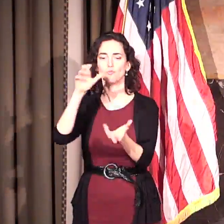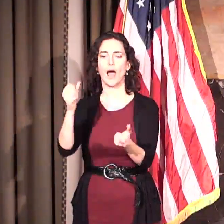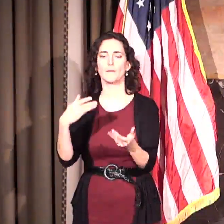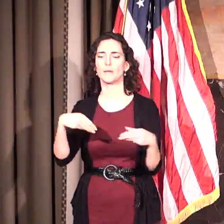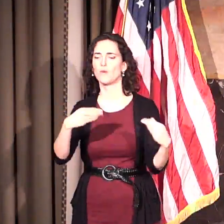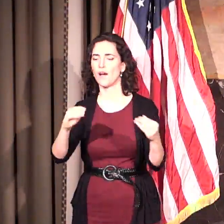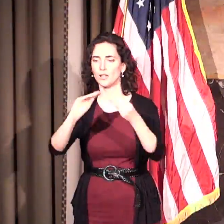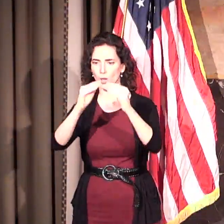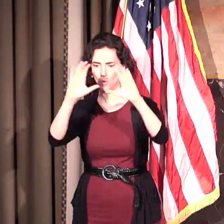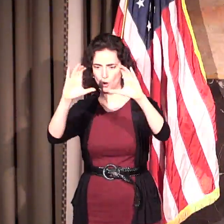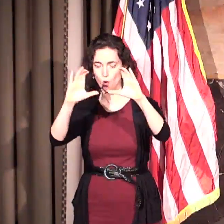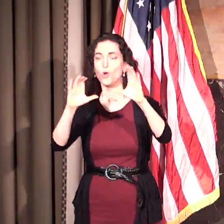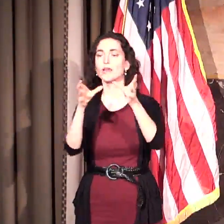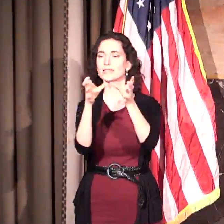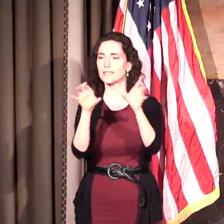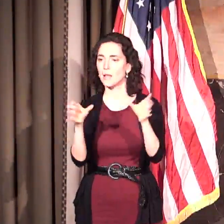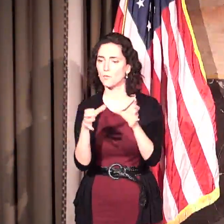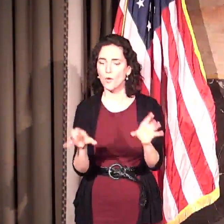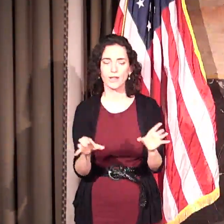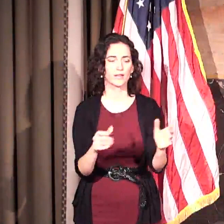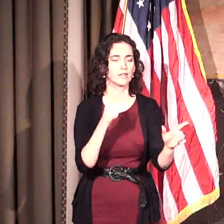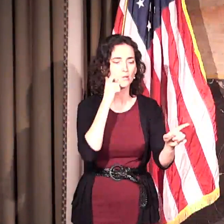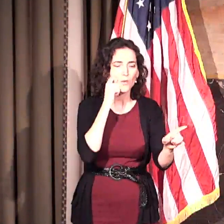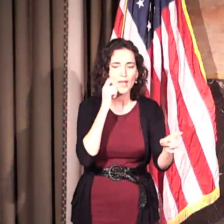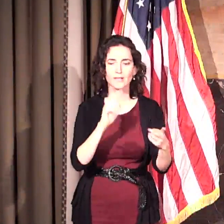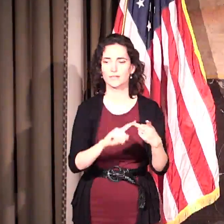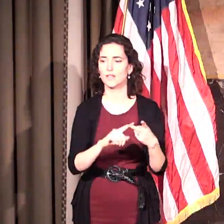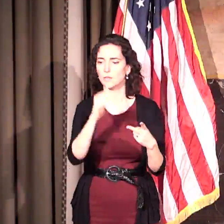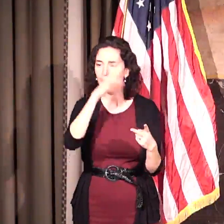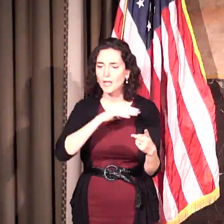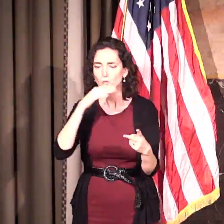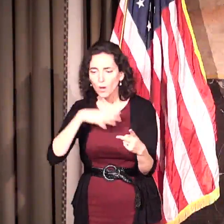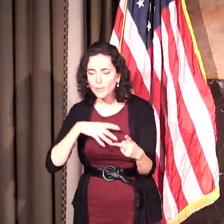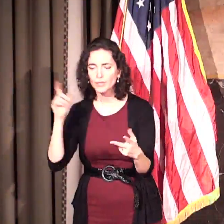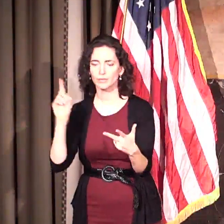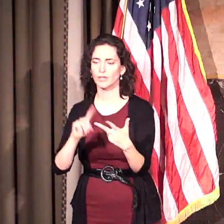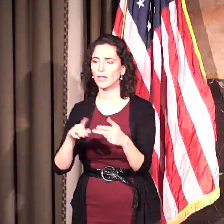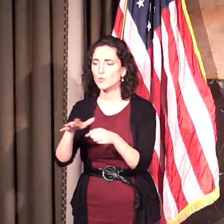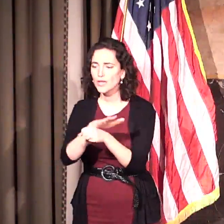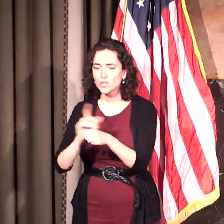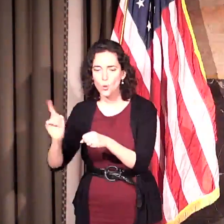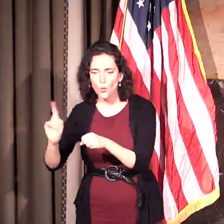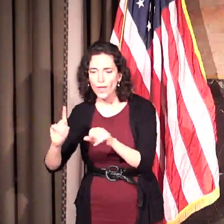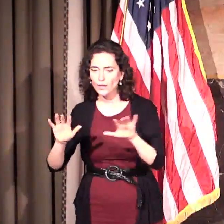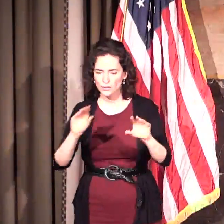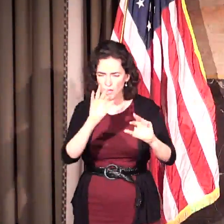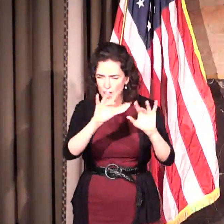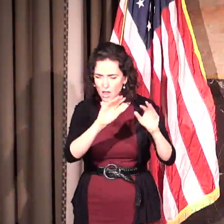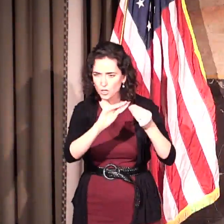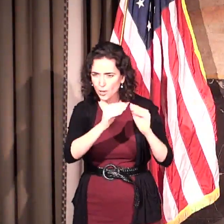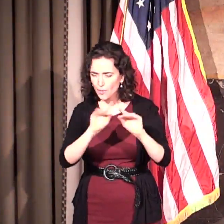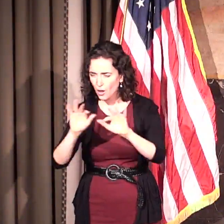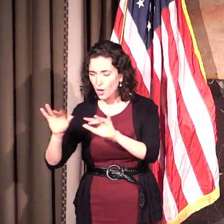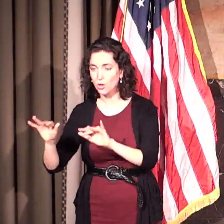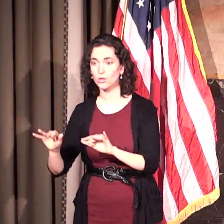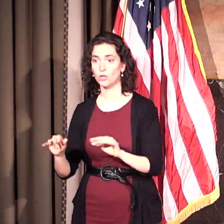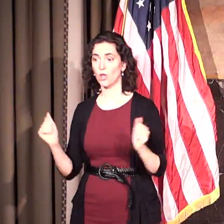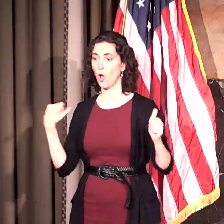We haven't fixed all of the problems with respect to the data collection and what we're showing, but I'm very optimistic that we